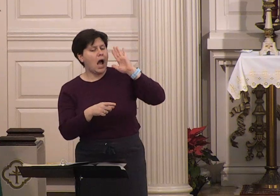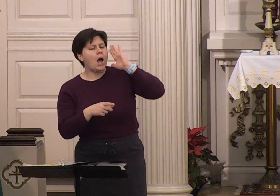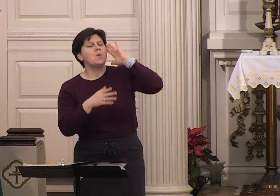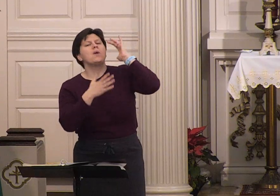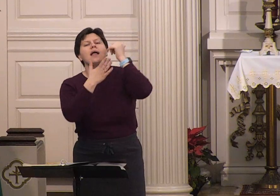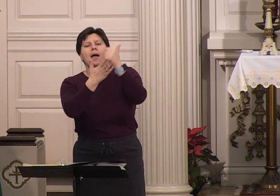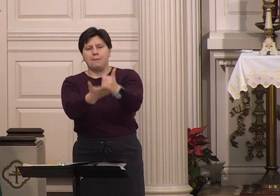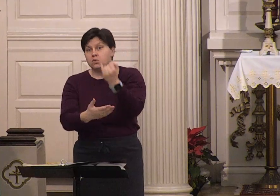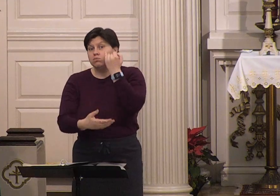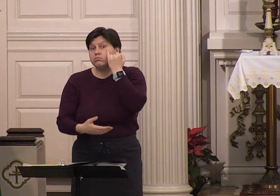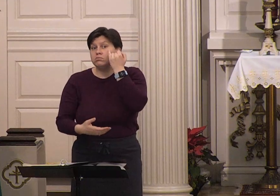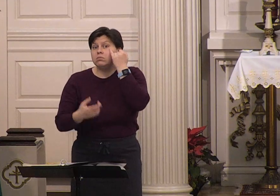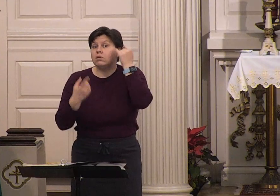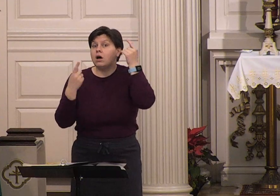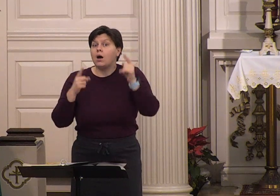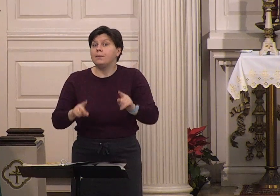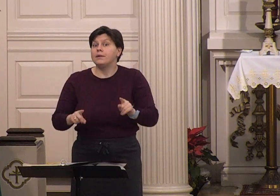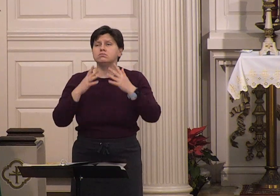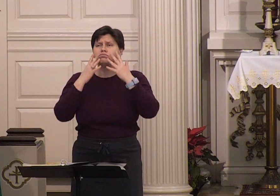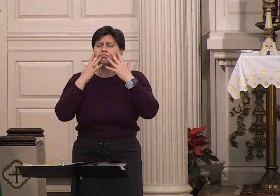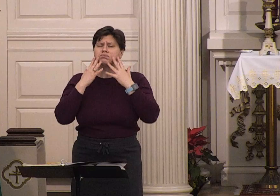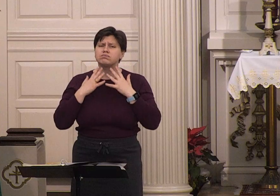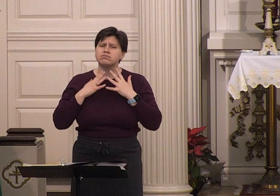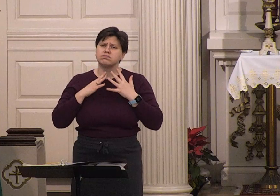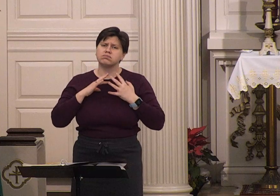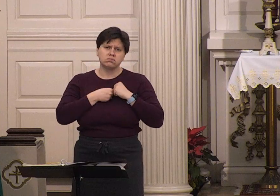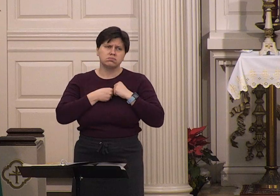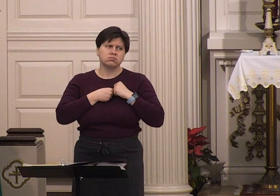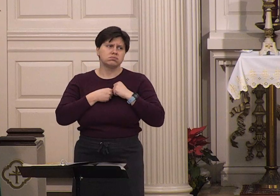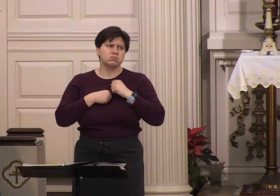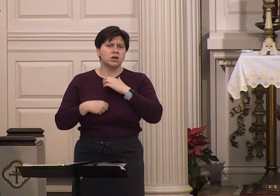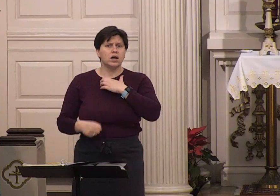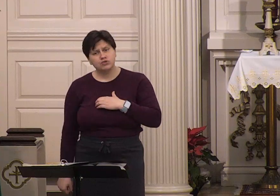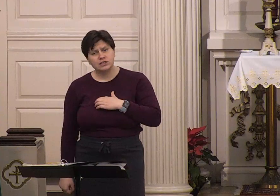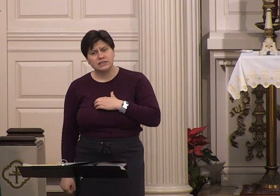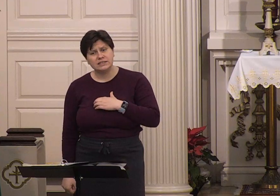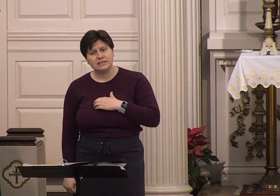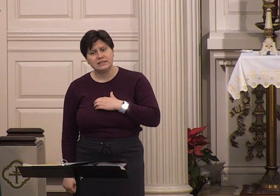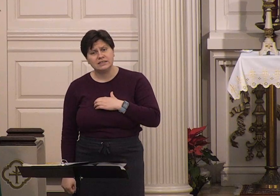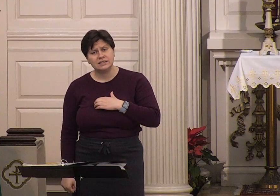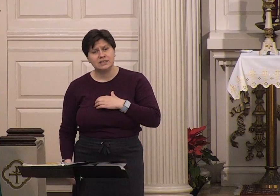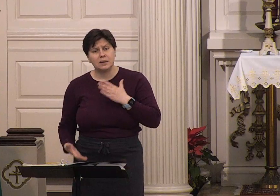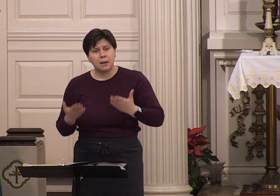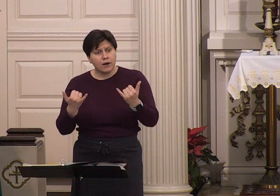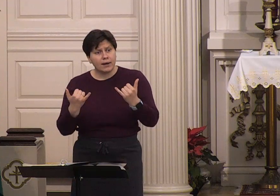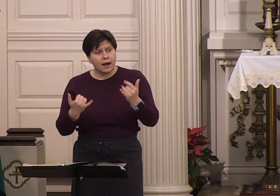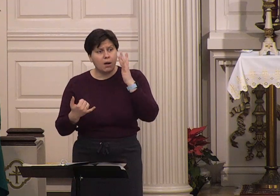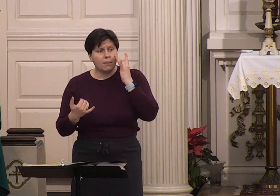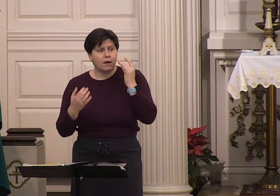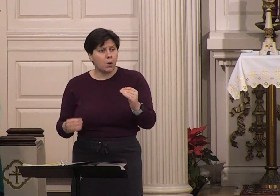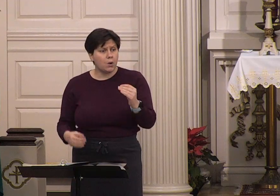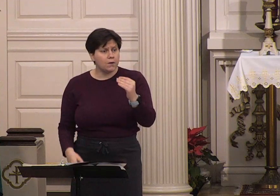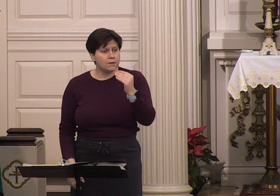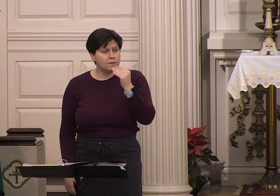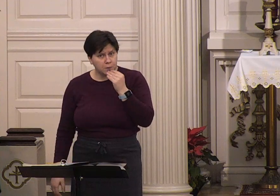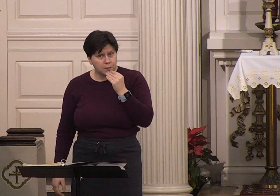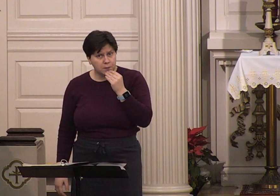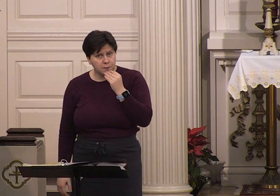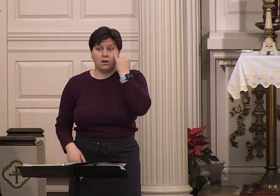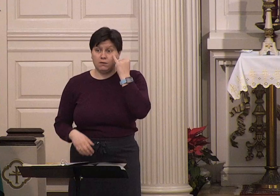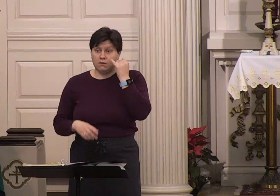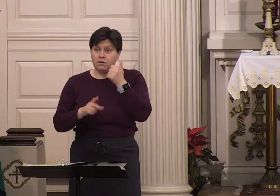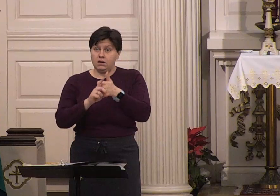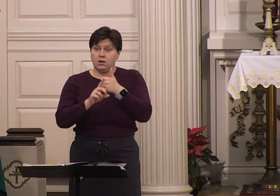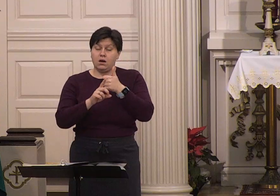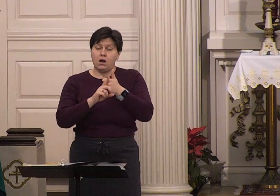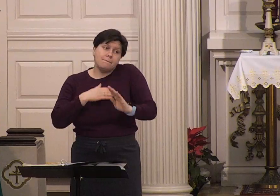be sad, if you happen to be hungry right now because you have no food, if you happen to be meek, that